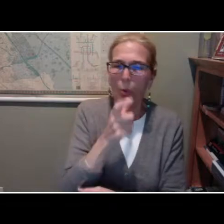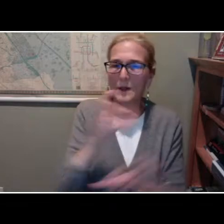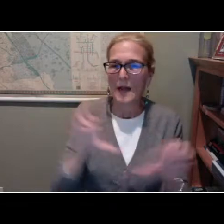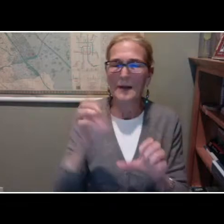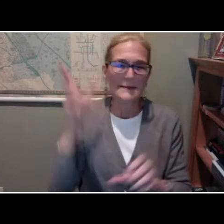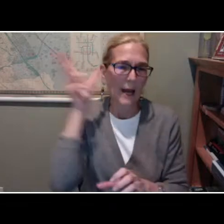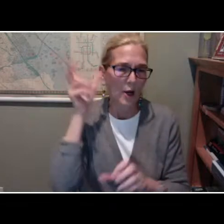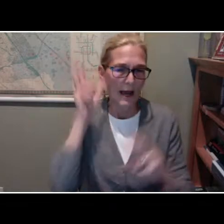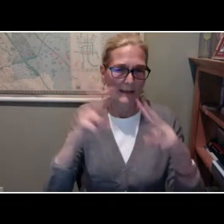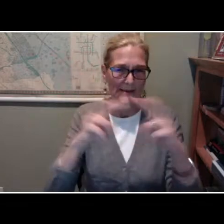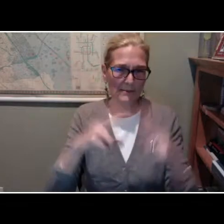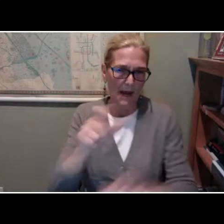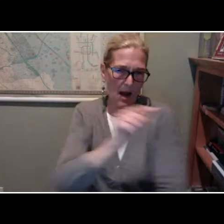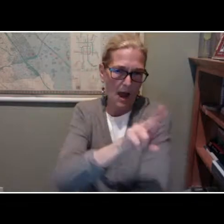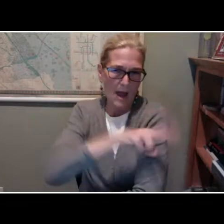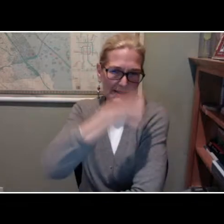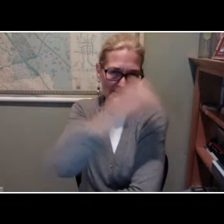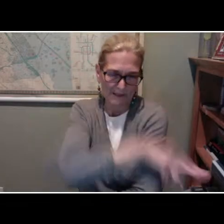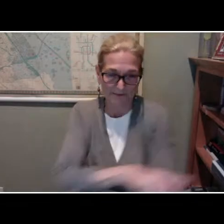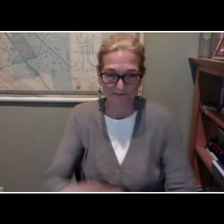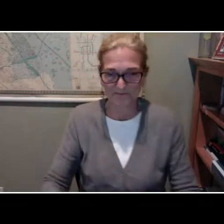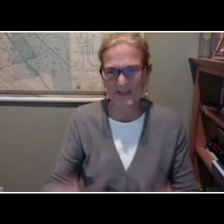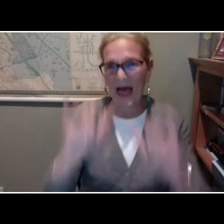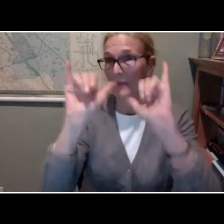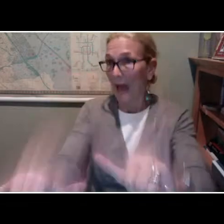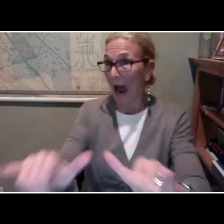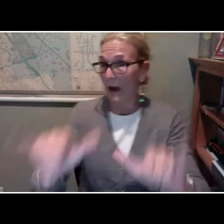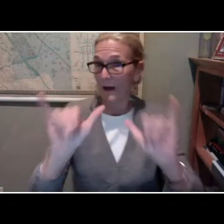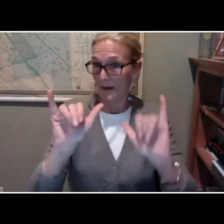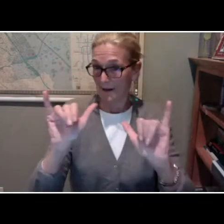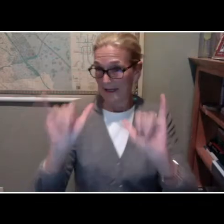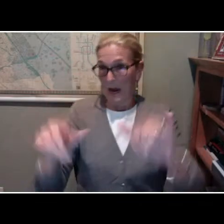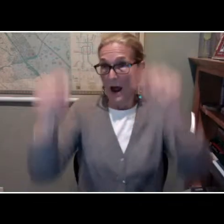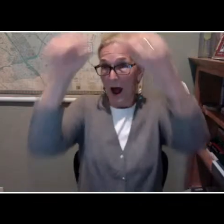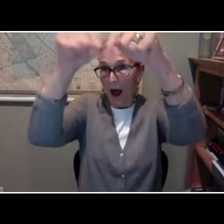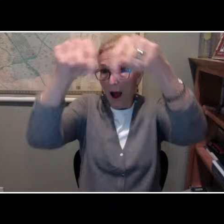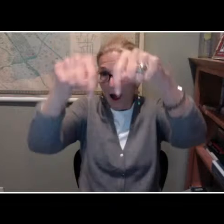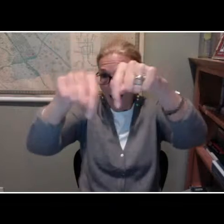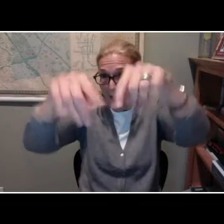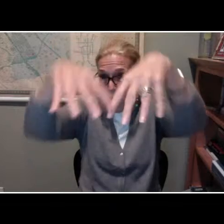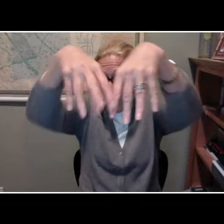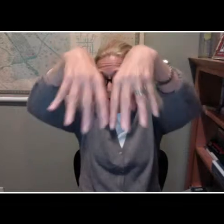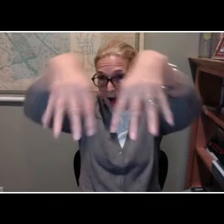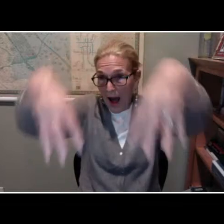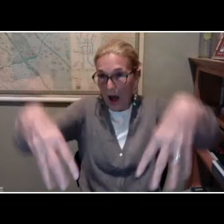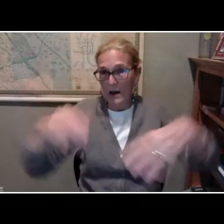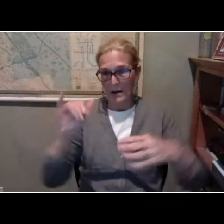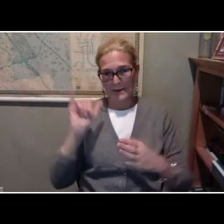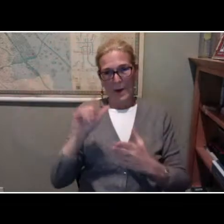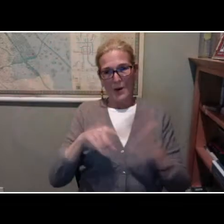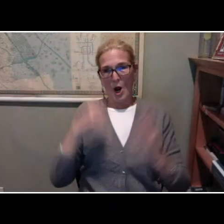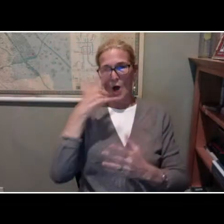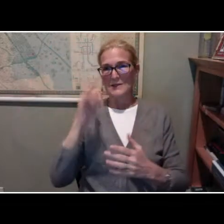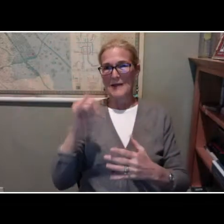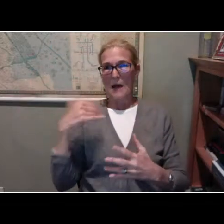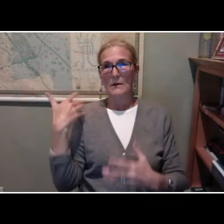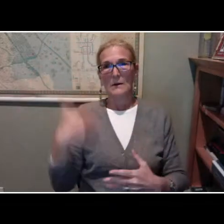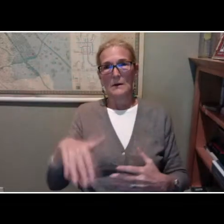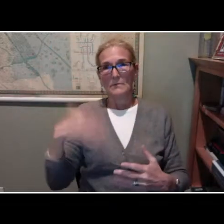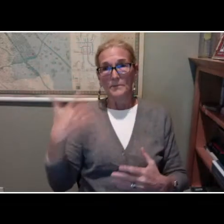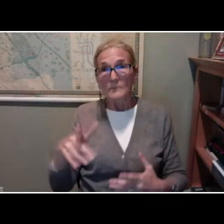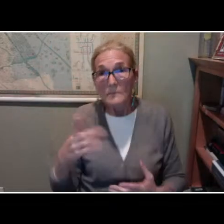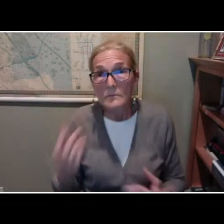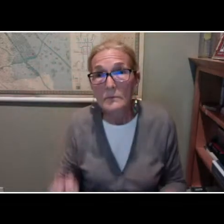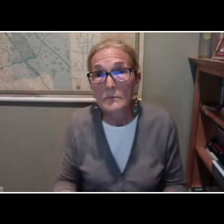Lead K Family Services, and also hospitals that do hearing assessments and audiology